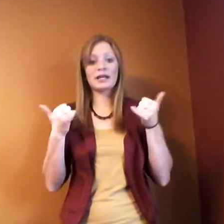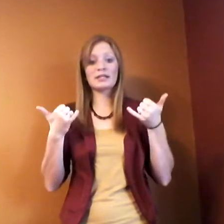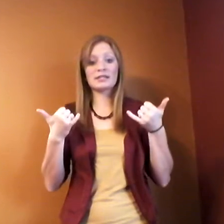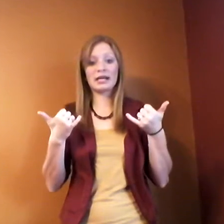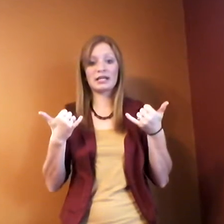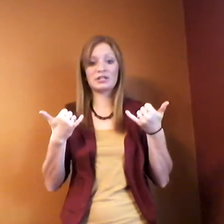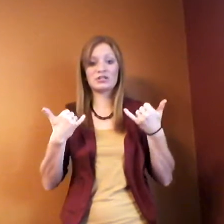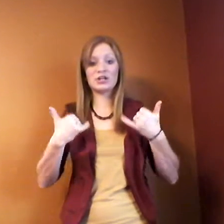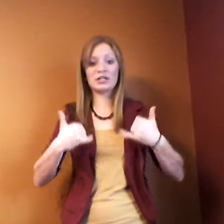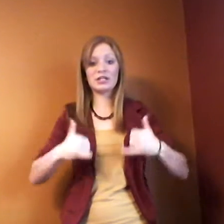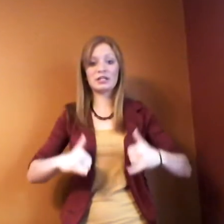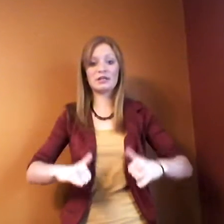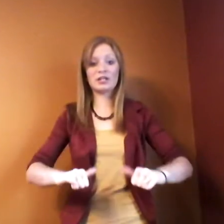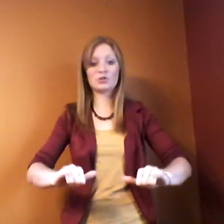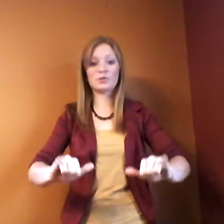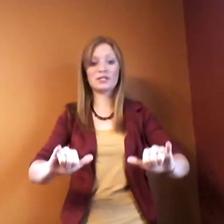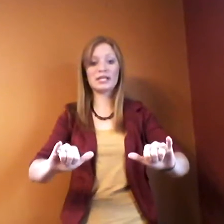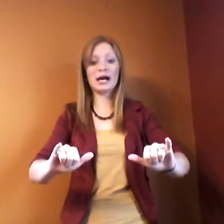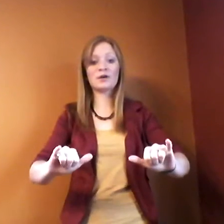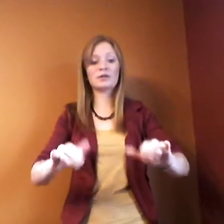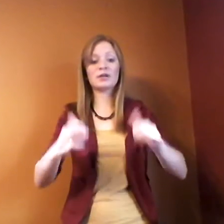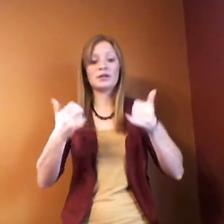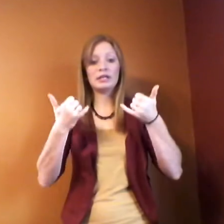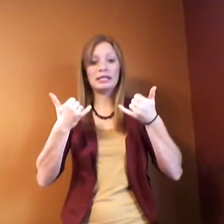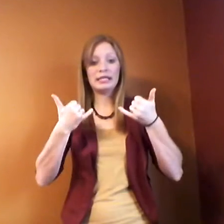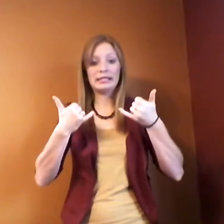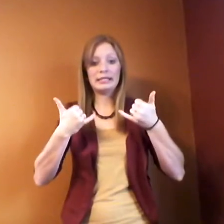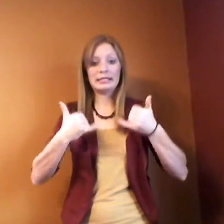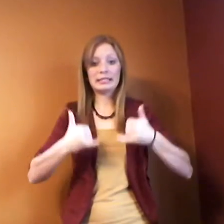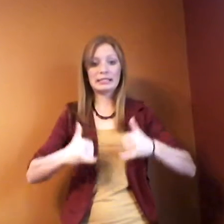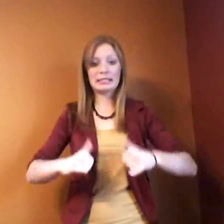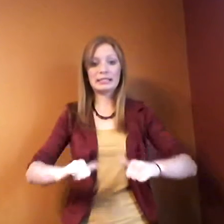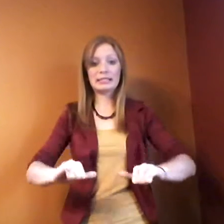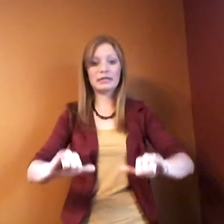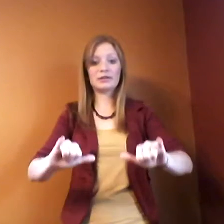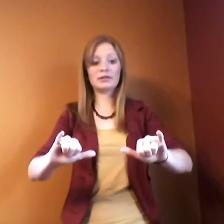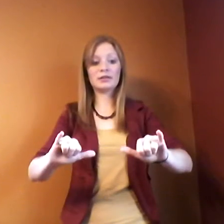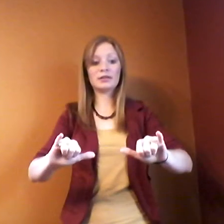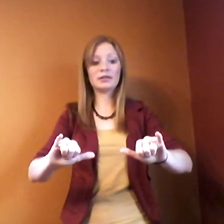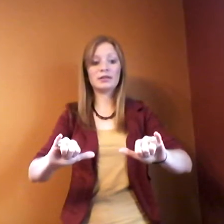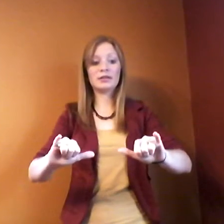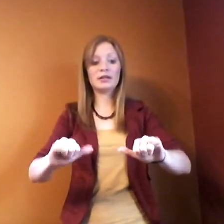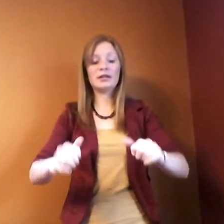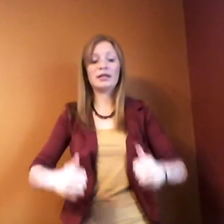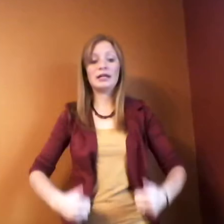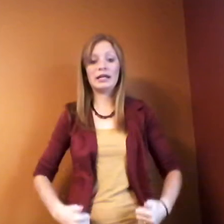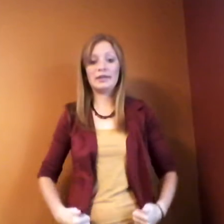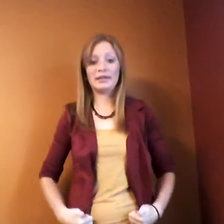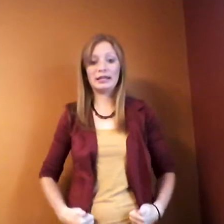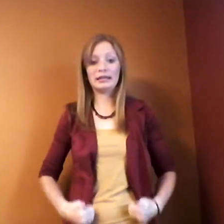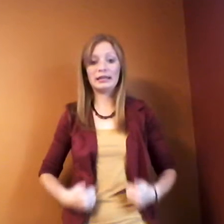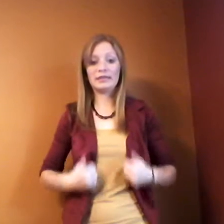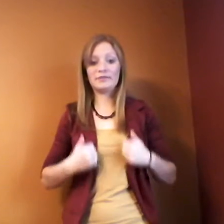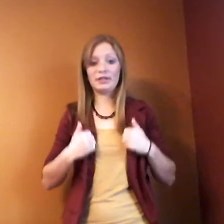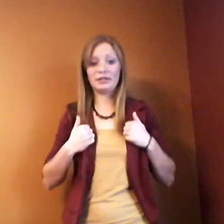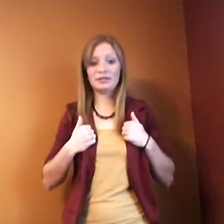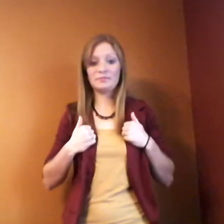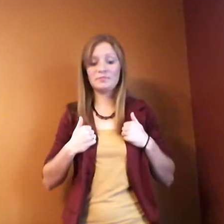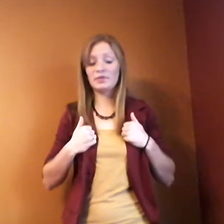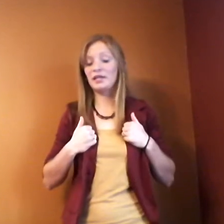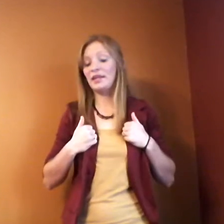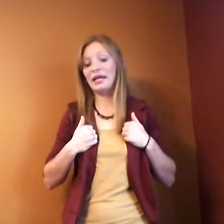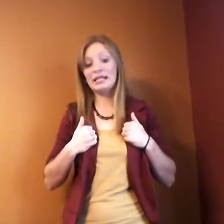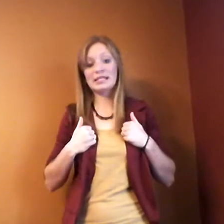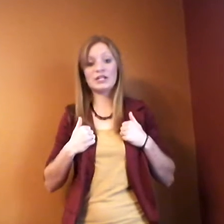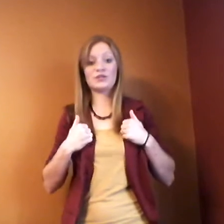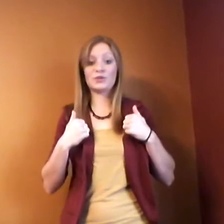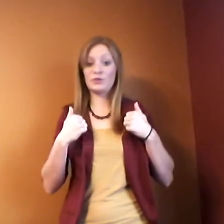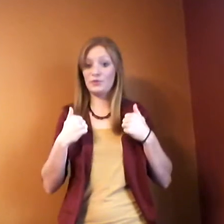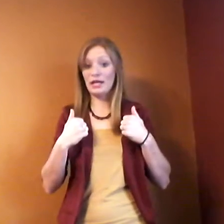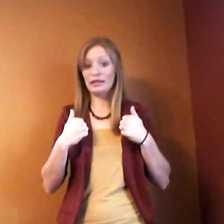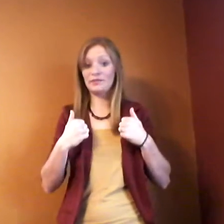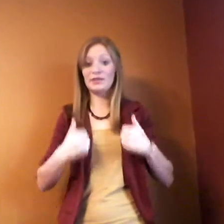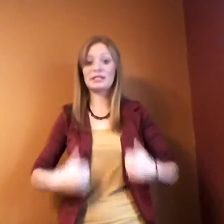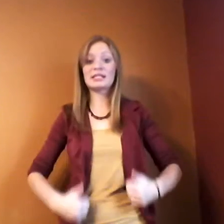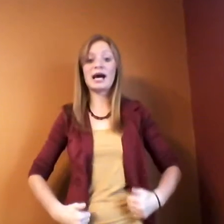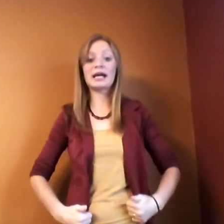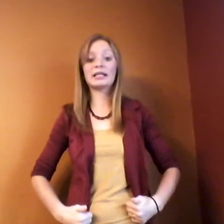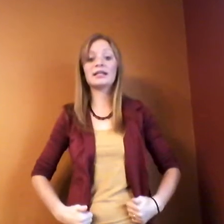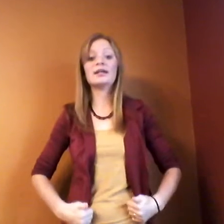They kind of start in and they twist out. Still and then living. And like I said, you can do that living sign